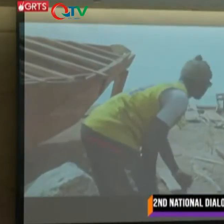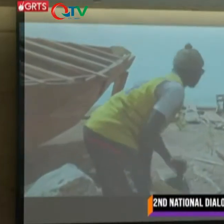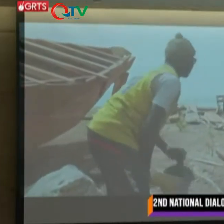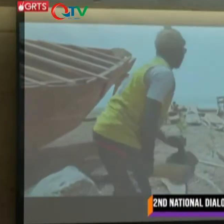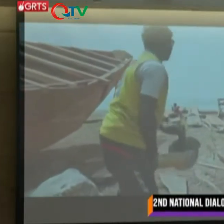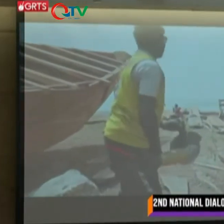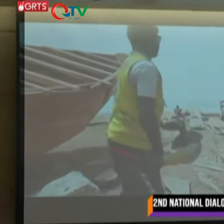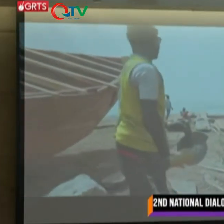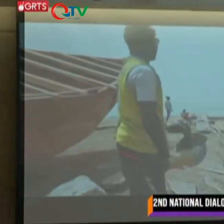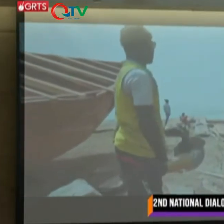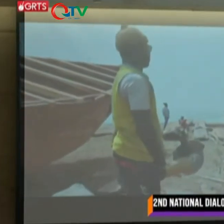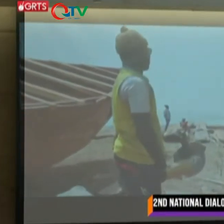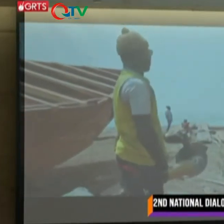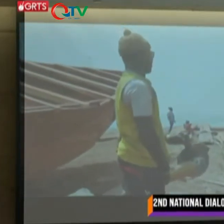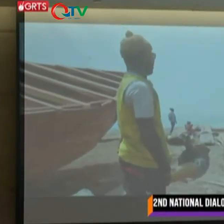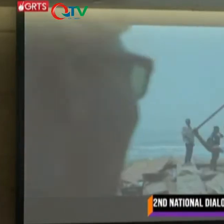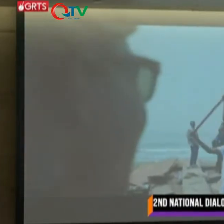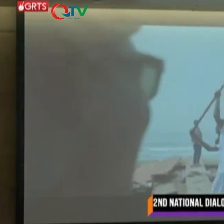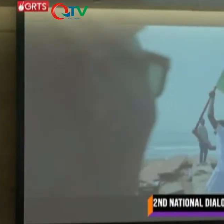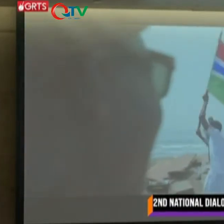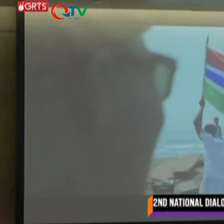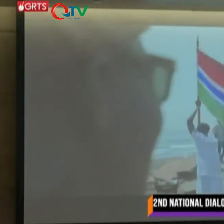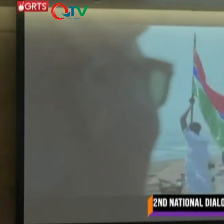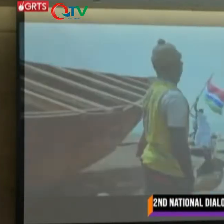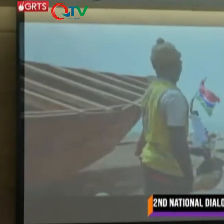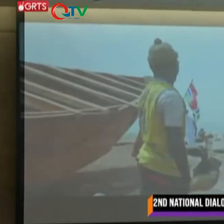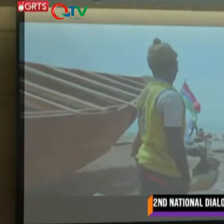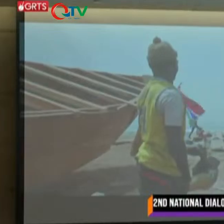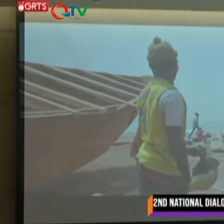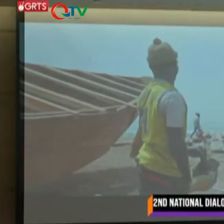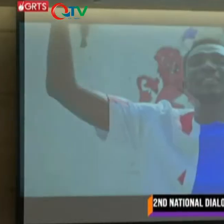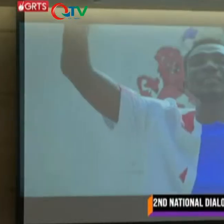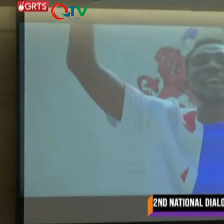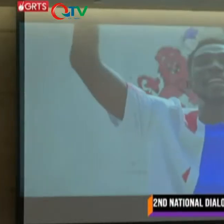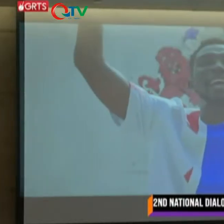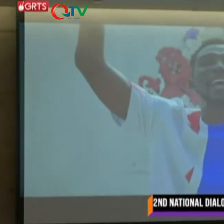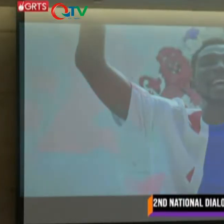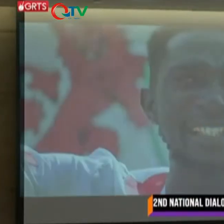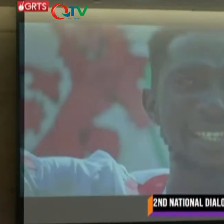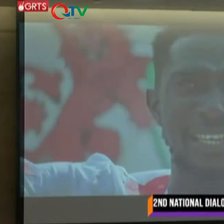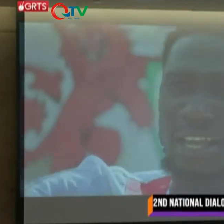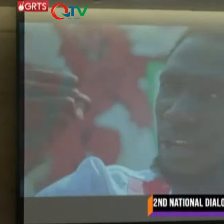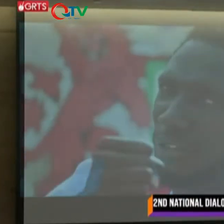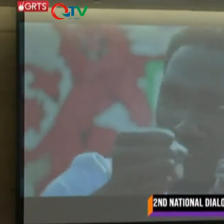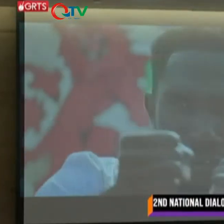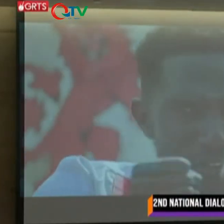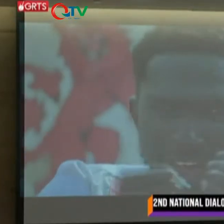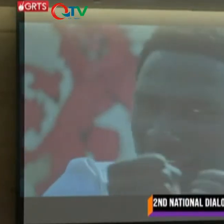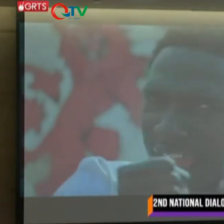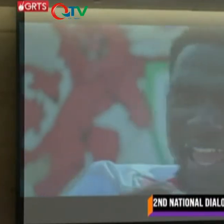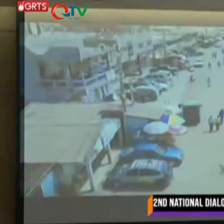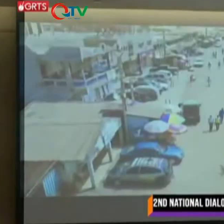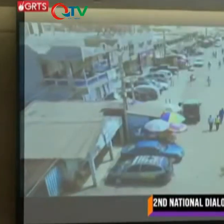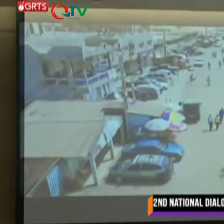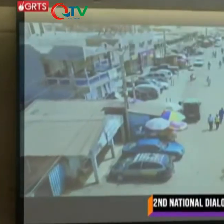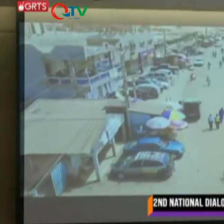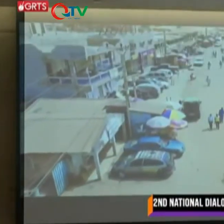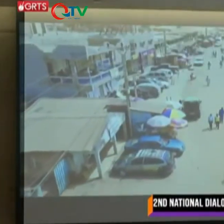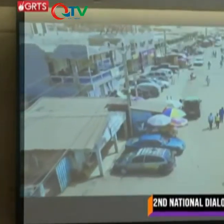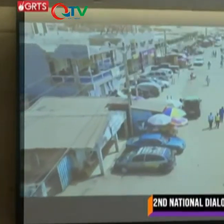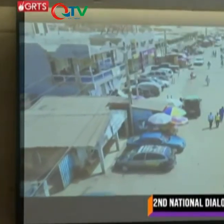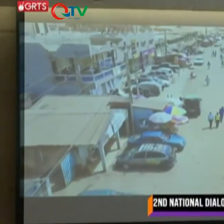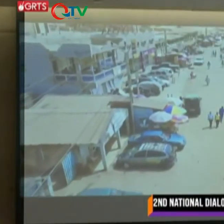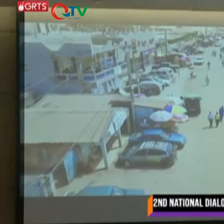celebration, manage your land for the nation. Independence, no violence, peace